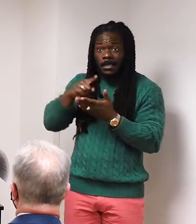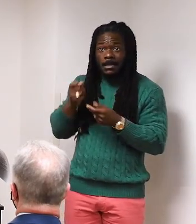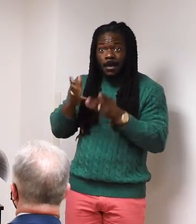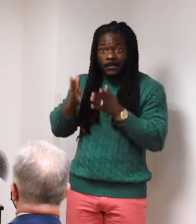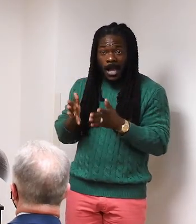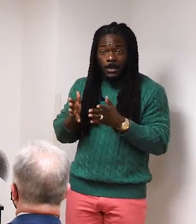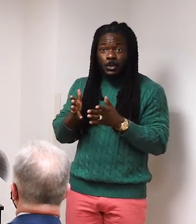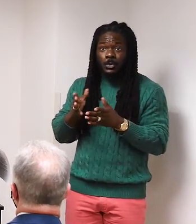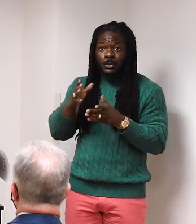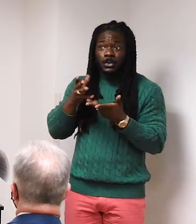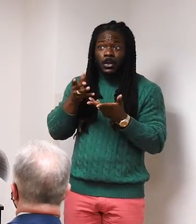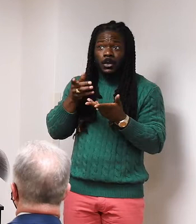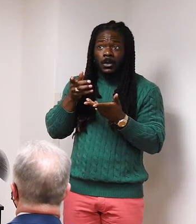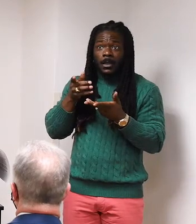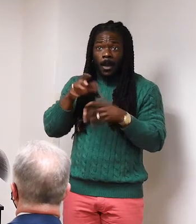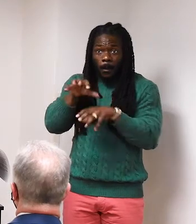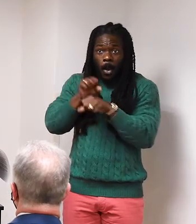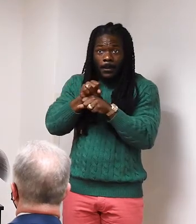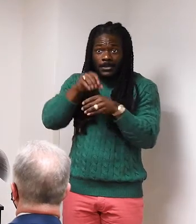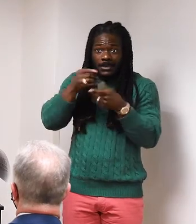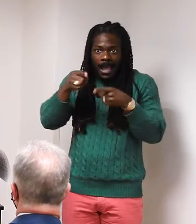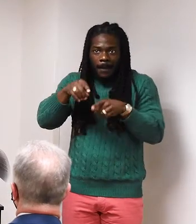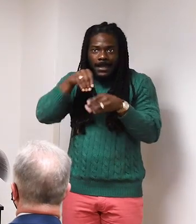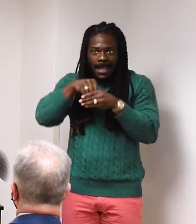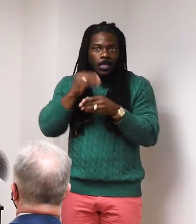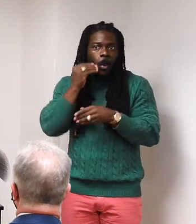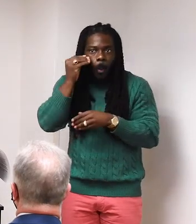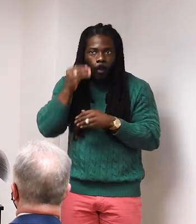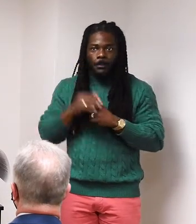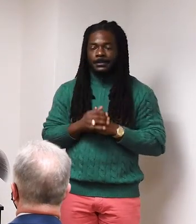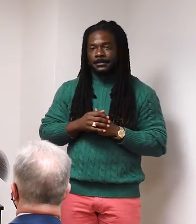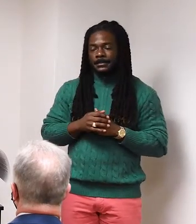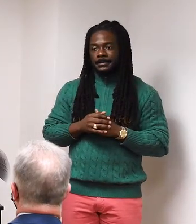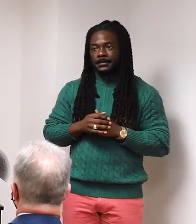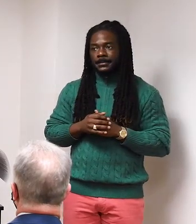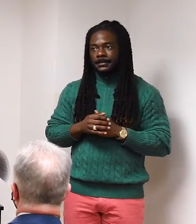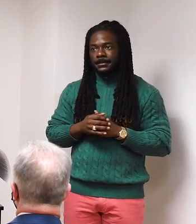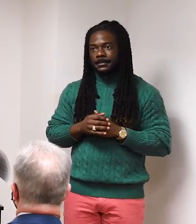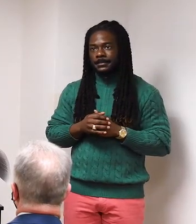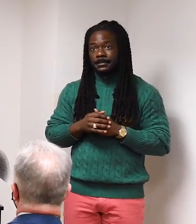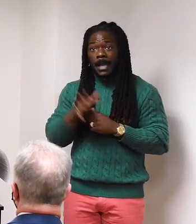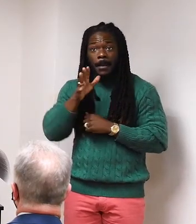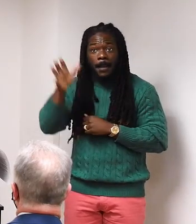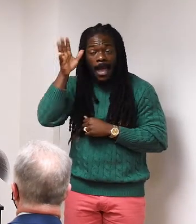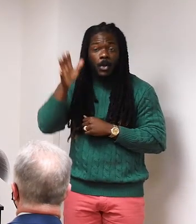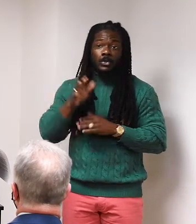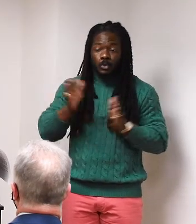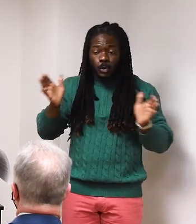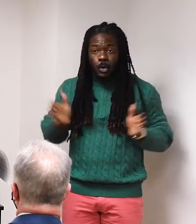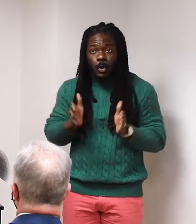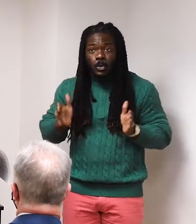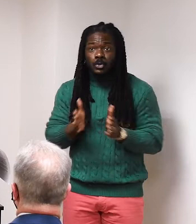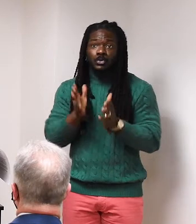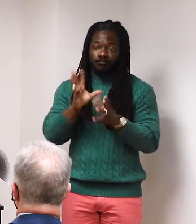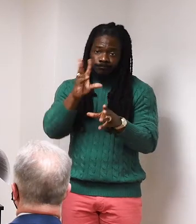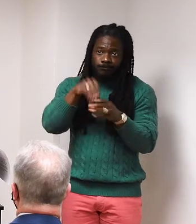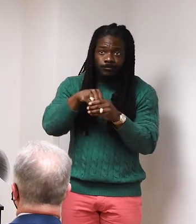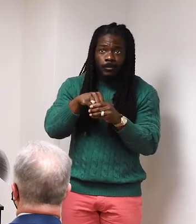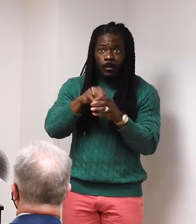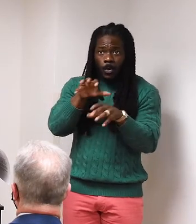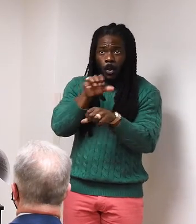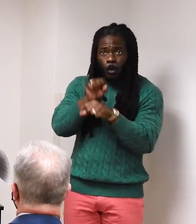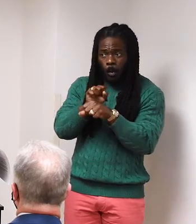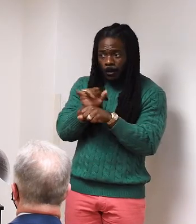of where the student is taken care of ordinarily. Parents are encouraged to take part in the